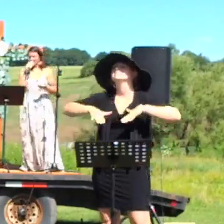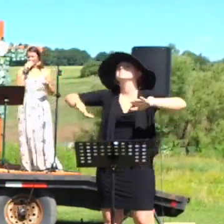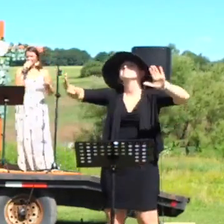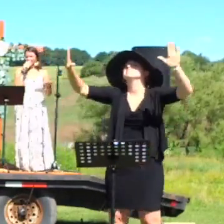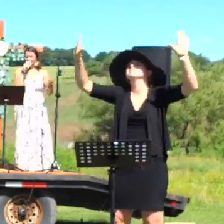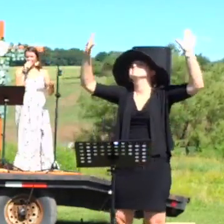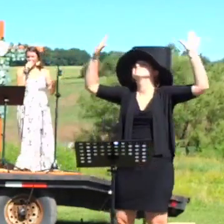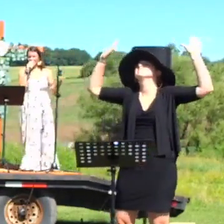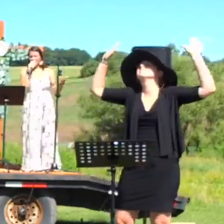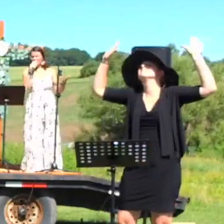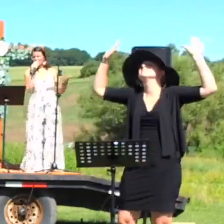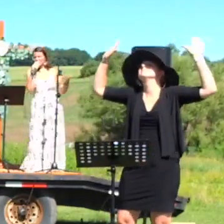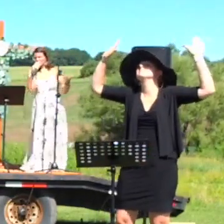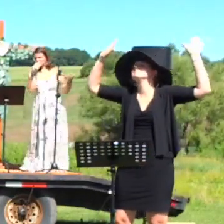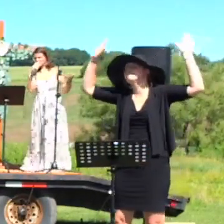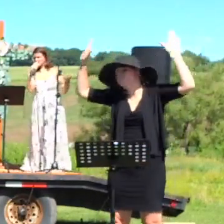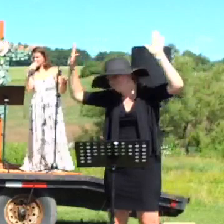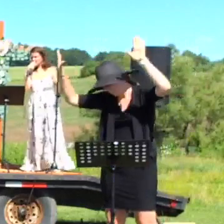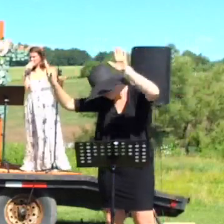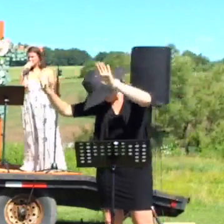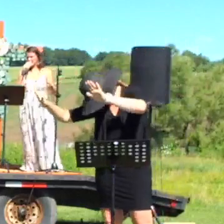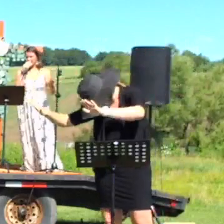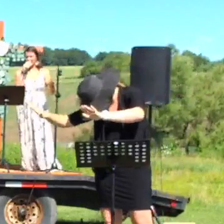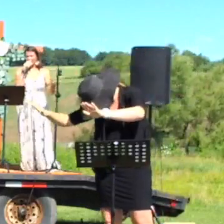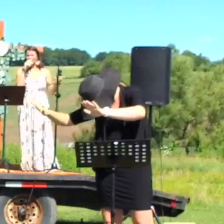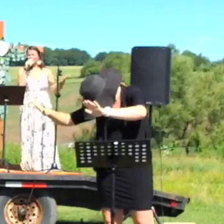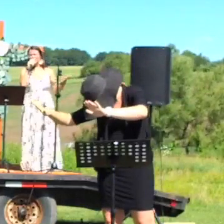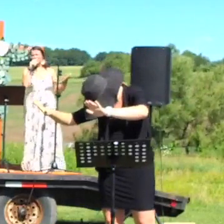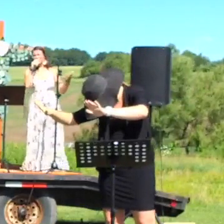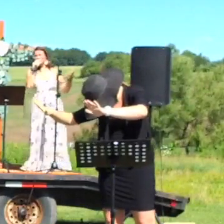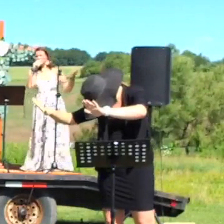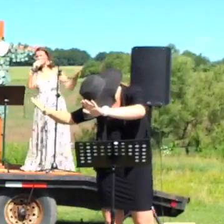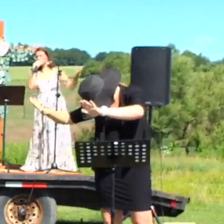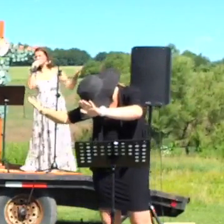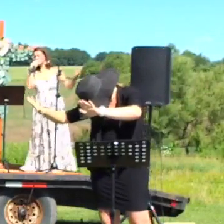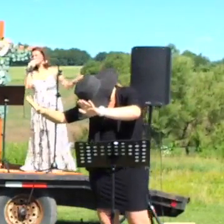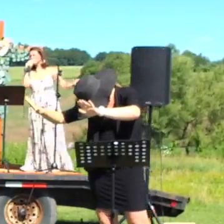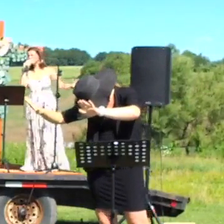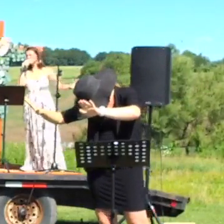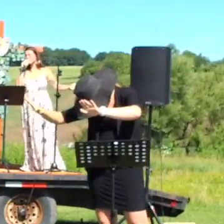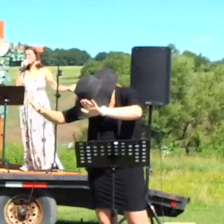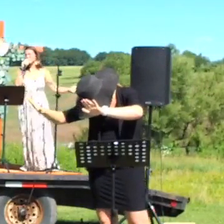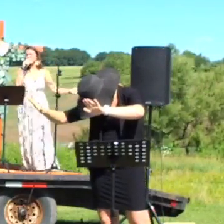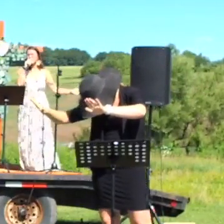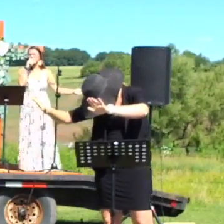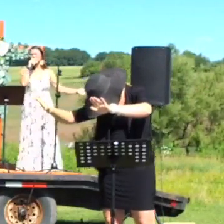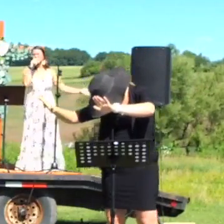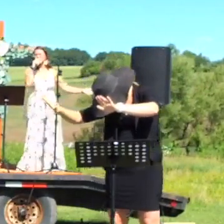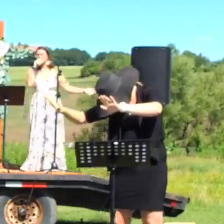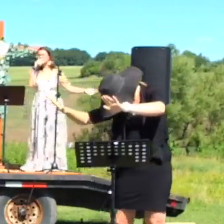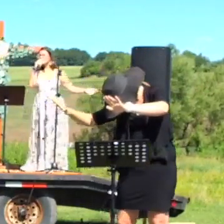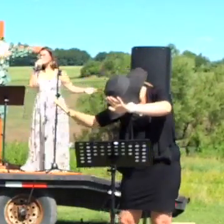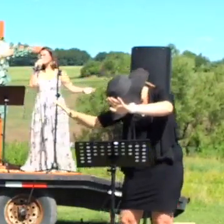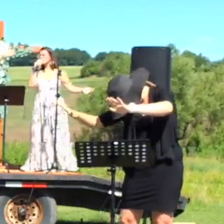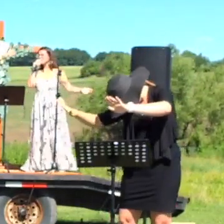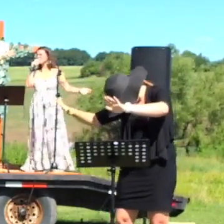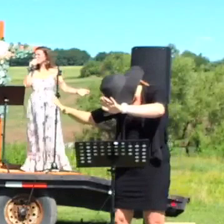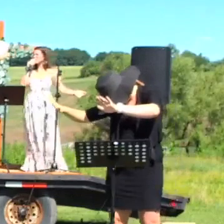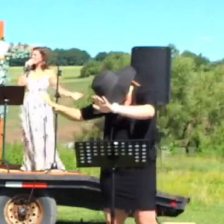And I will be yours, Lord. I will be yours for all my